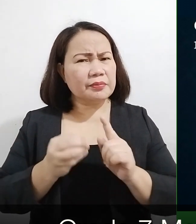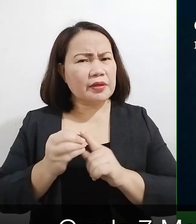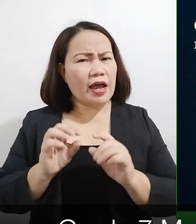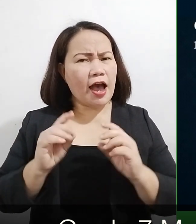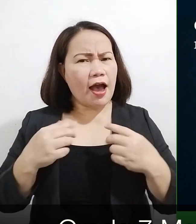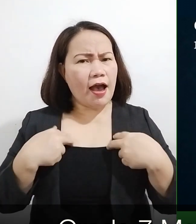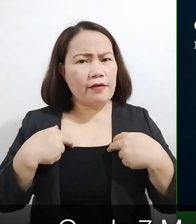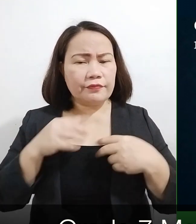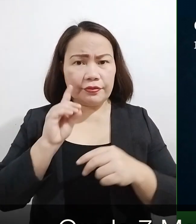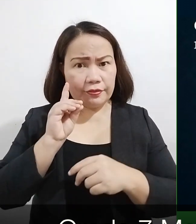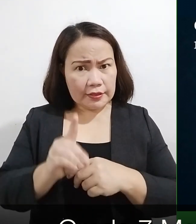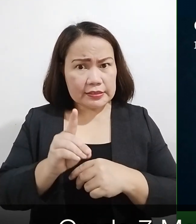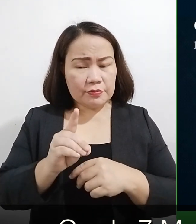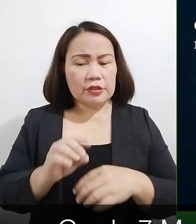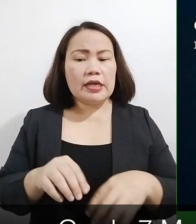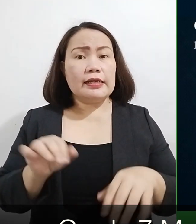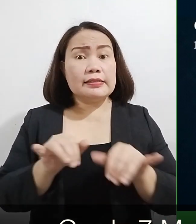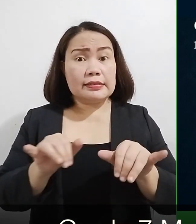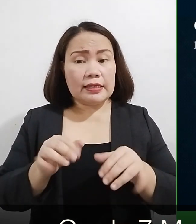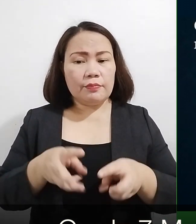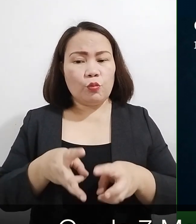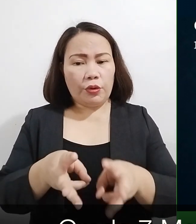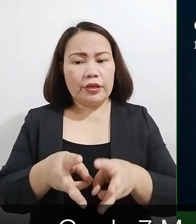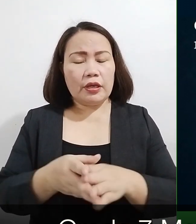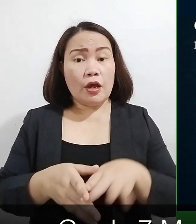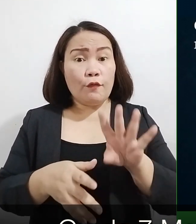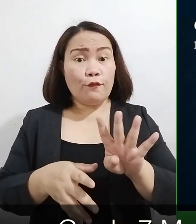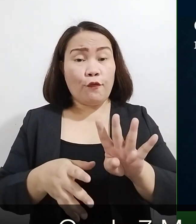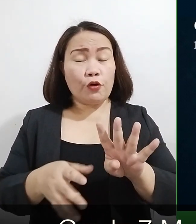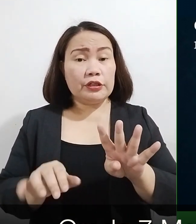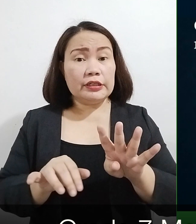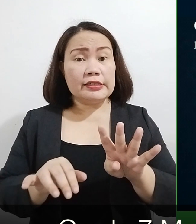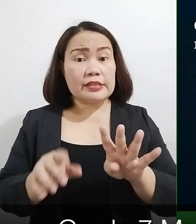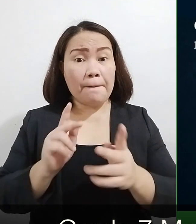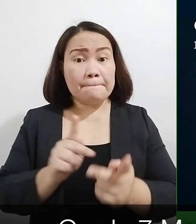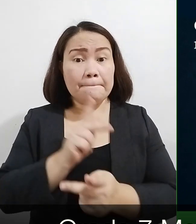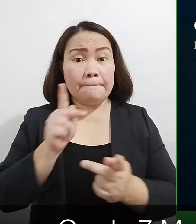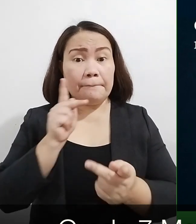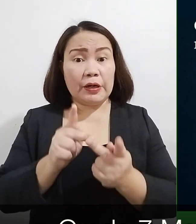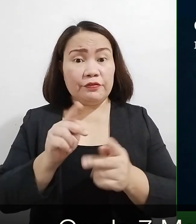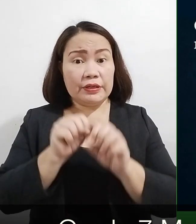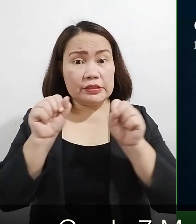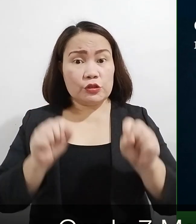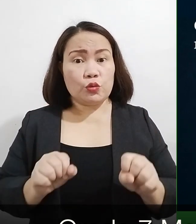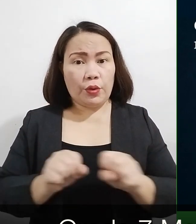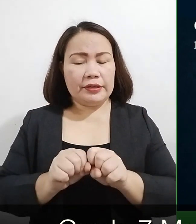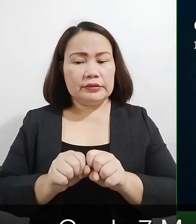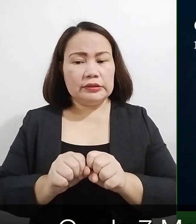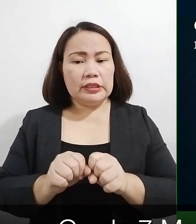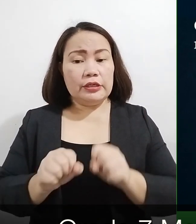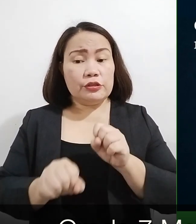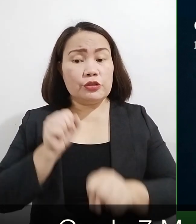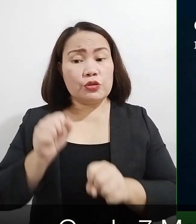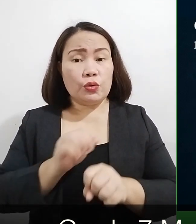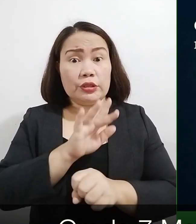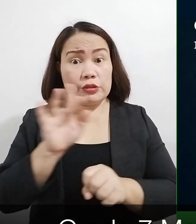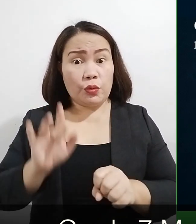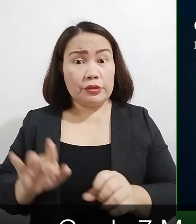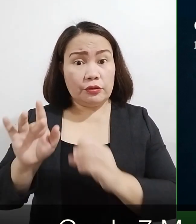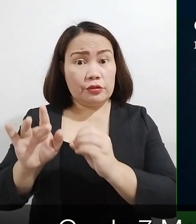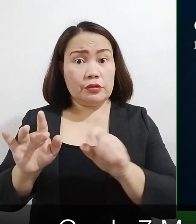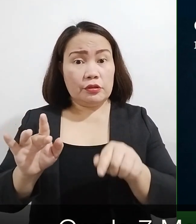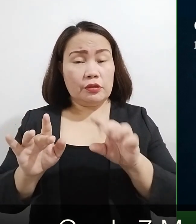decimals tayo? Same procedure. So, 4 is a perfect square, right? So, therefore, the square root of